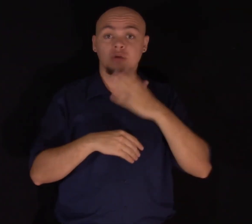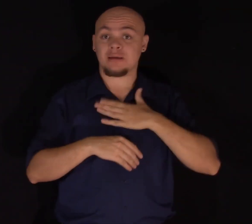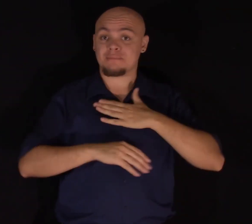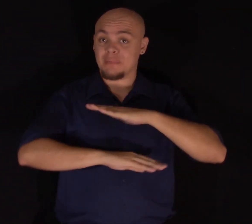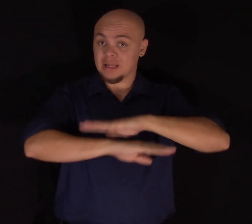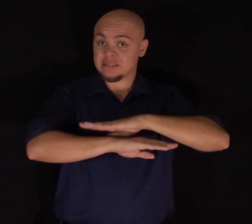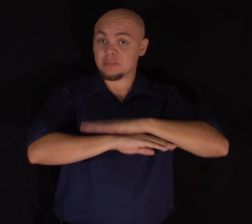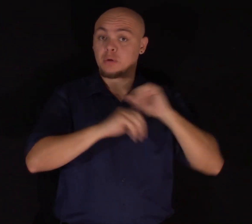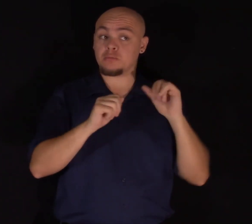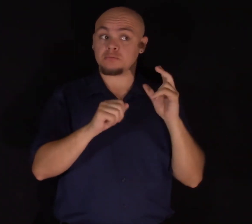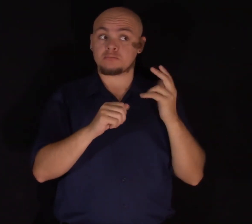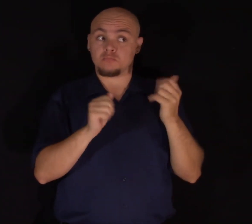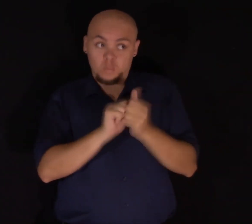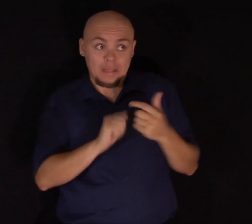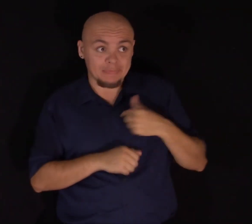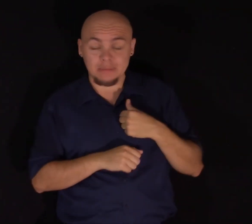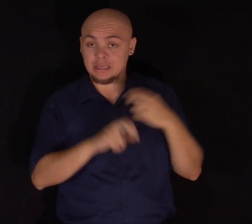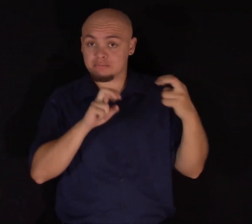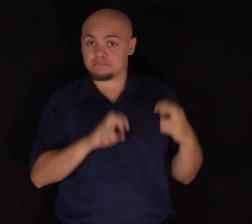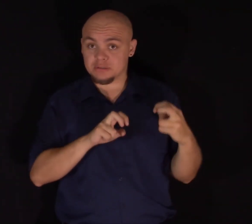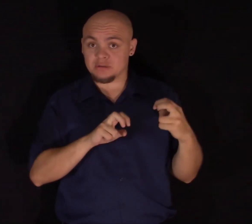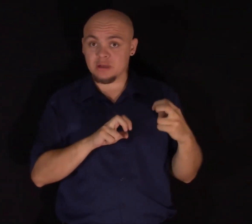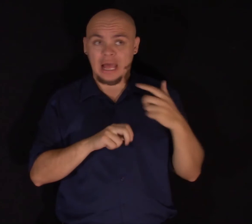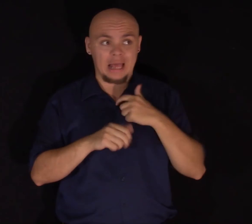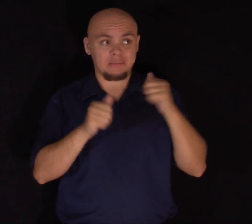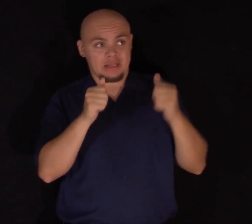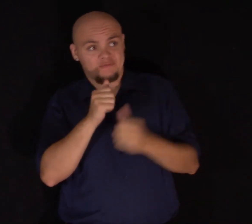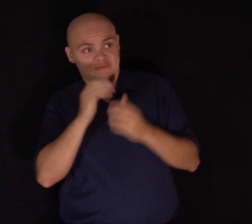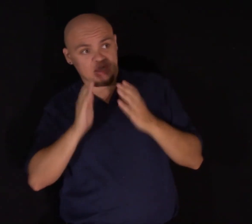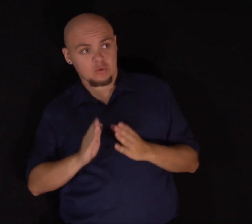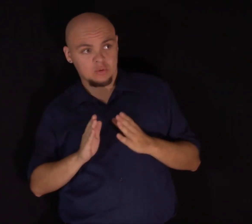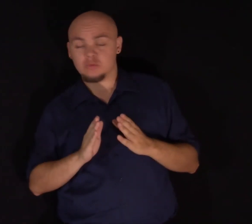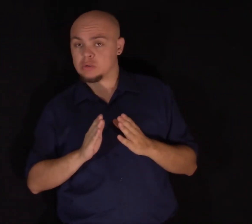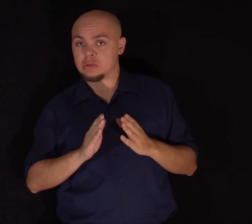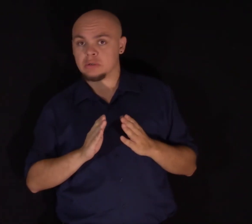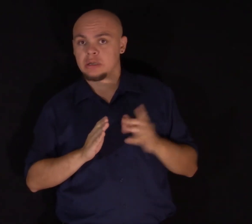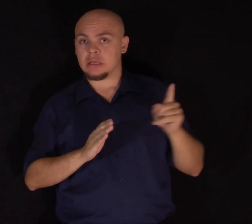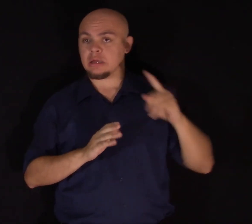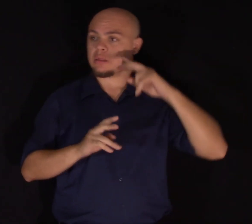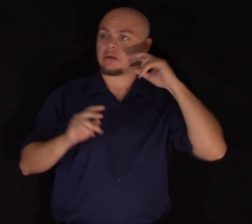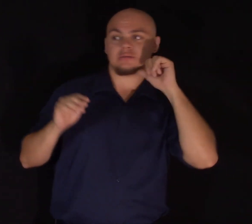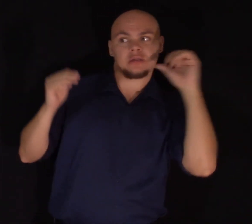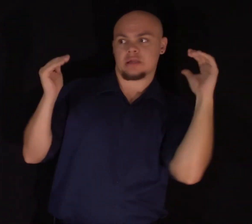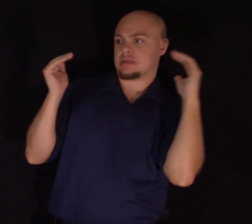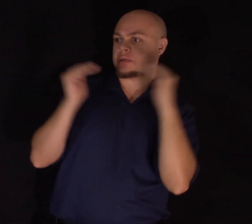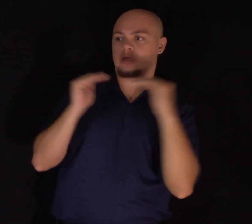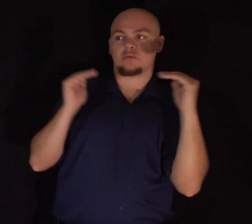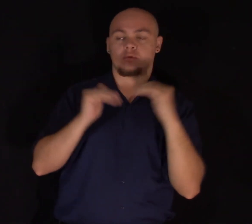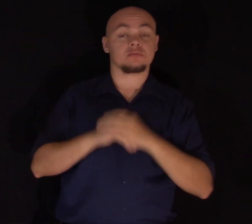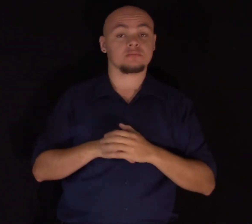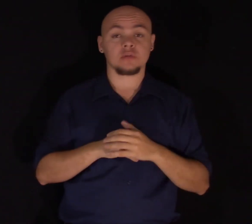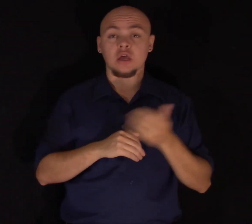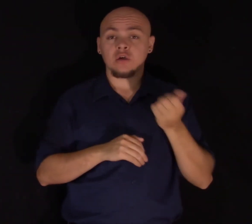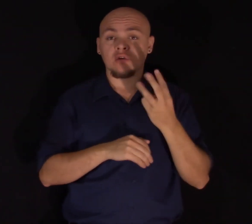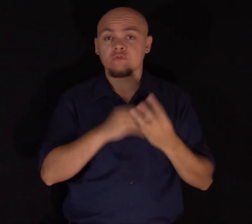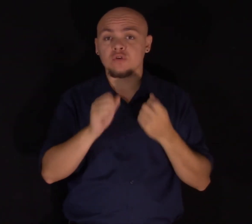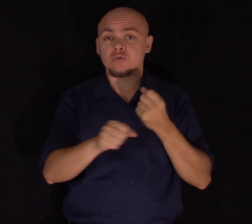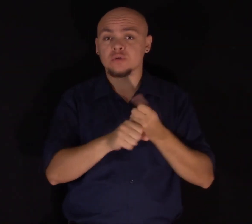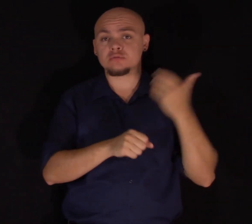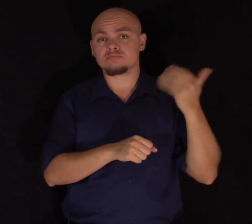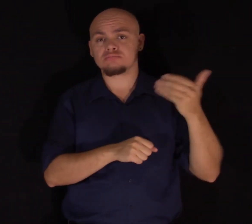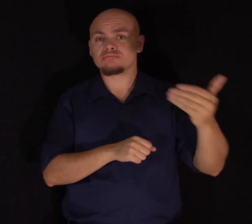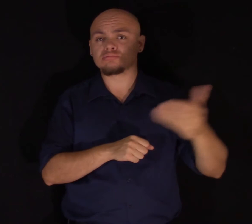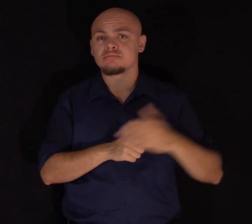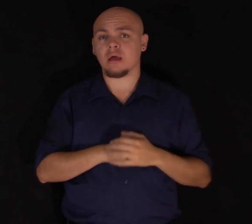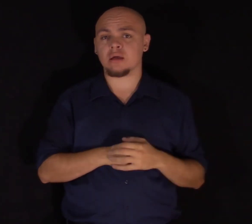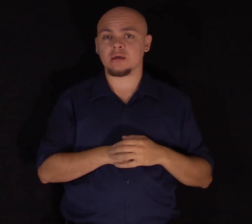with me, this inferior person that he deemed not his equal. After a couple years, he